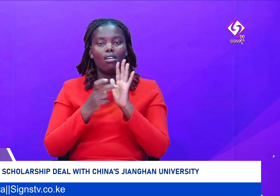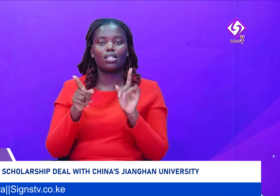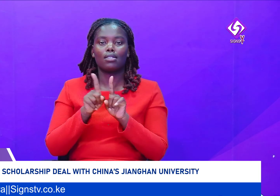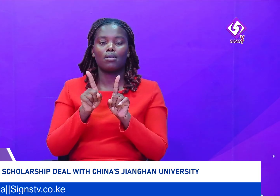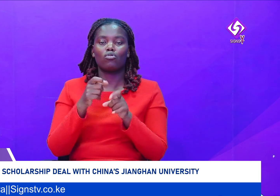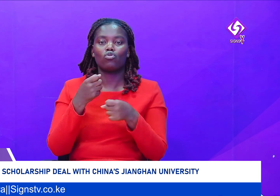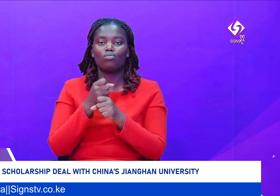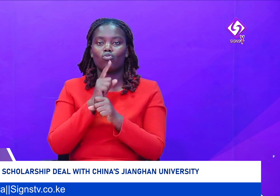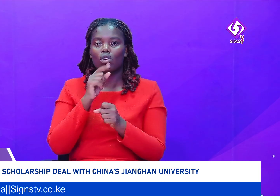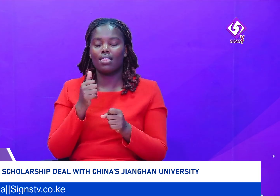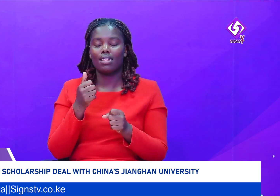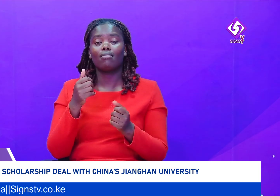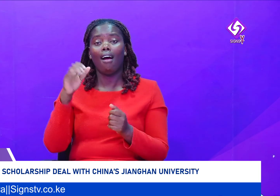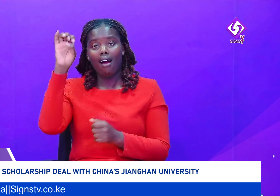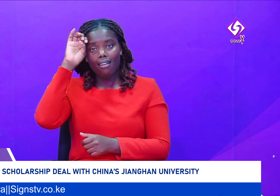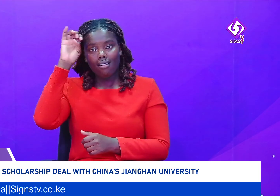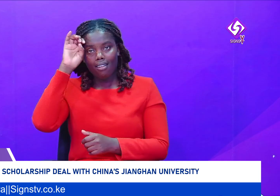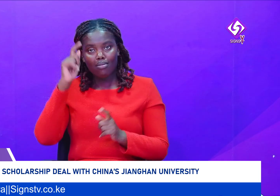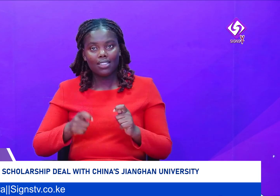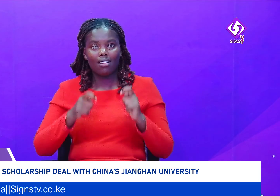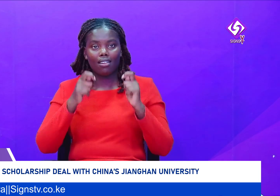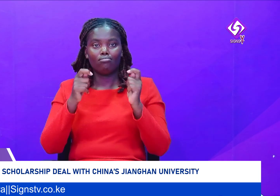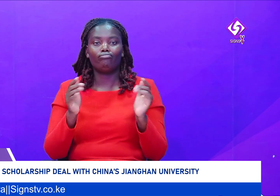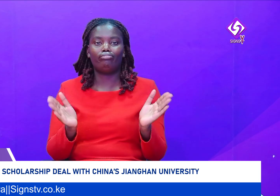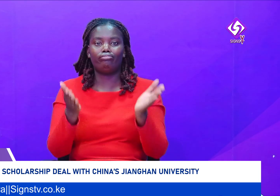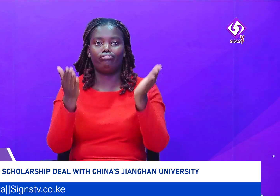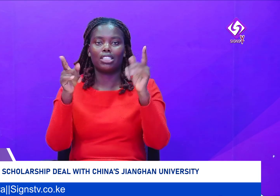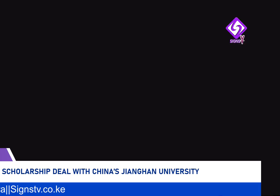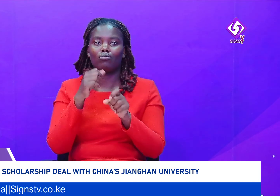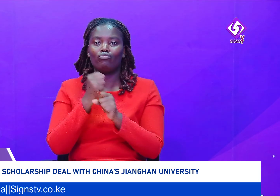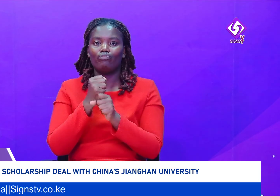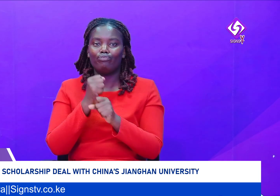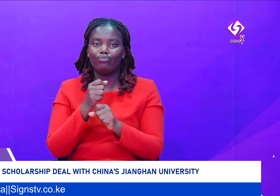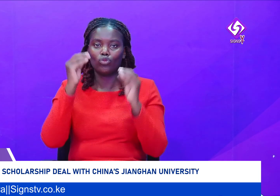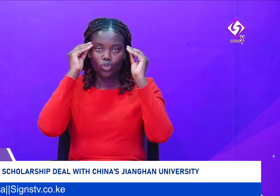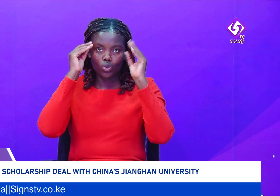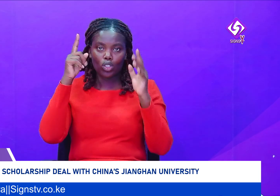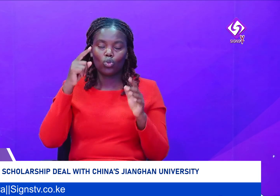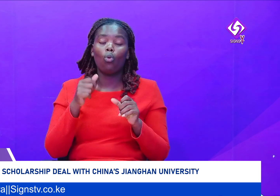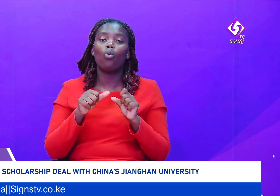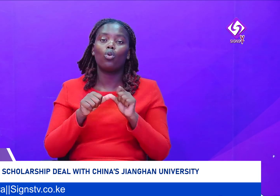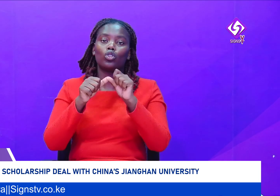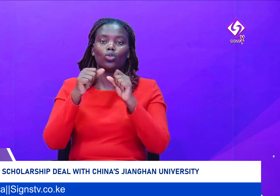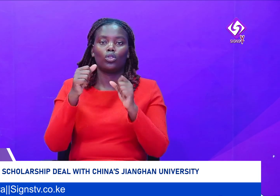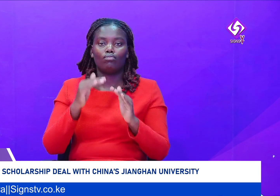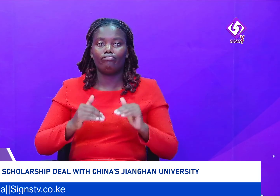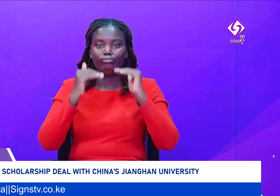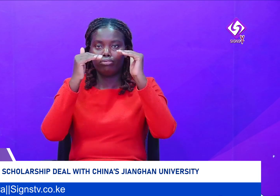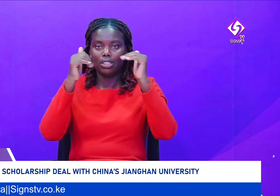The pact aims to recognize and nurture academic talent, allowing top-performing students